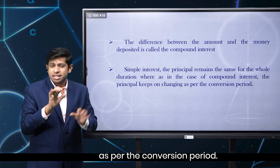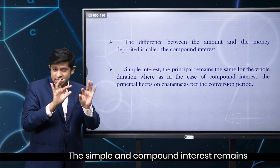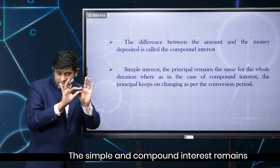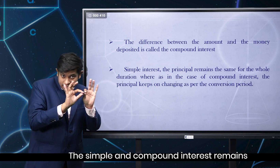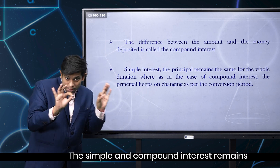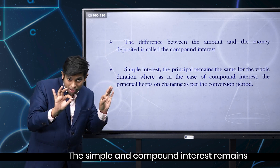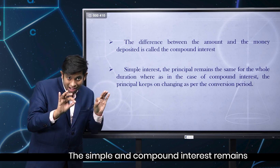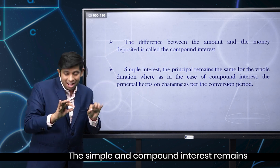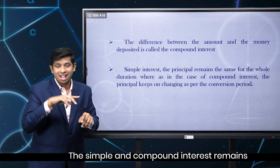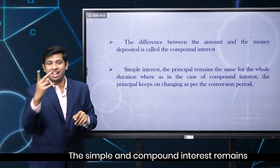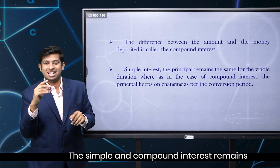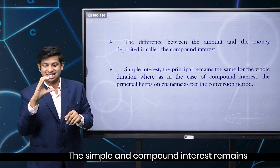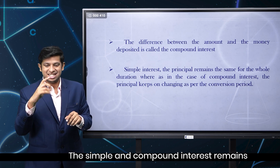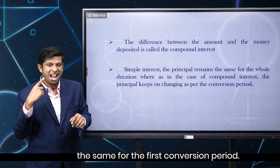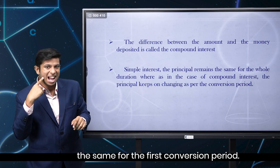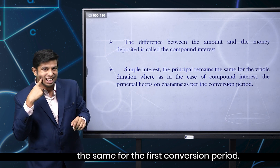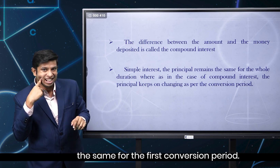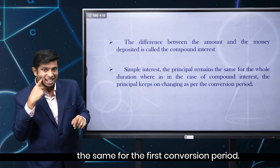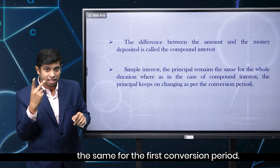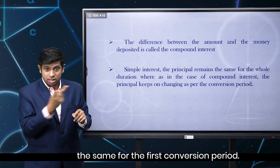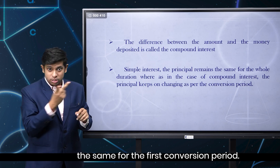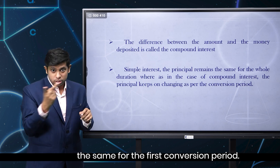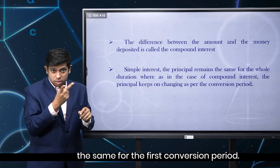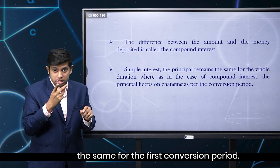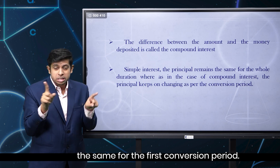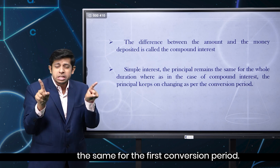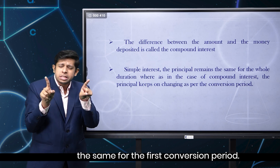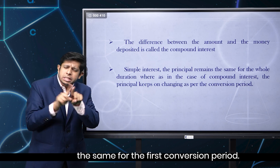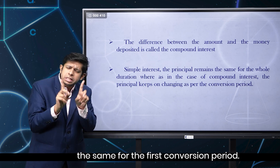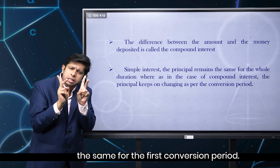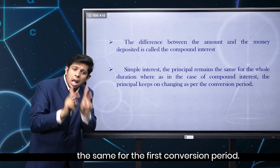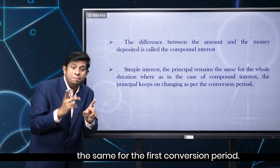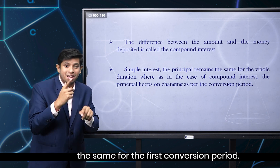The simple and compound interest remains the same for the first conversion period.